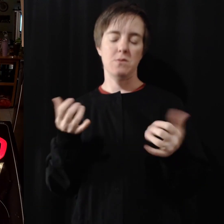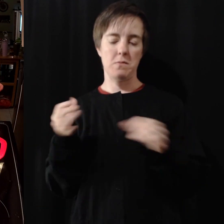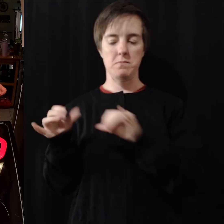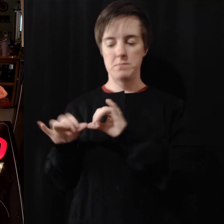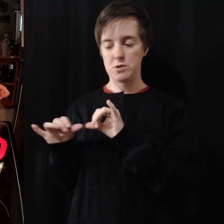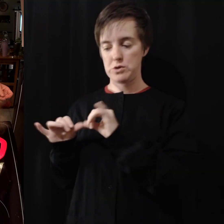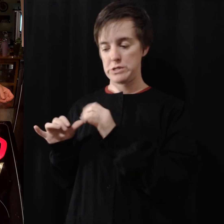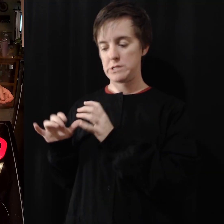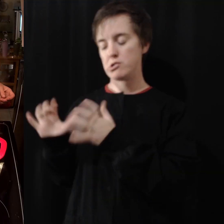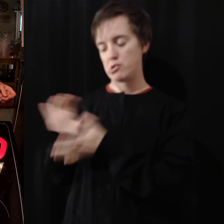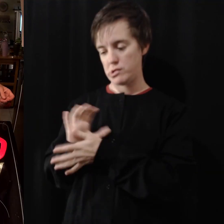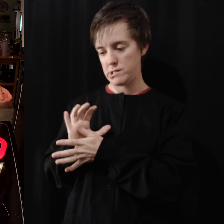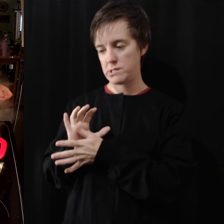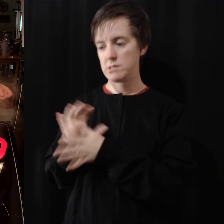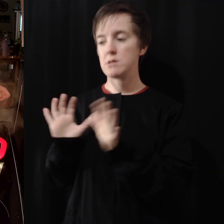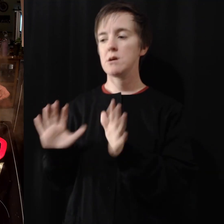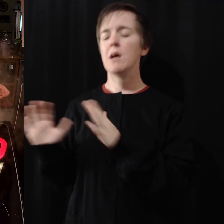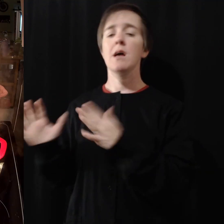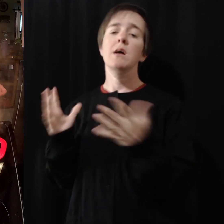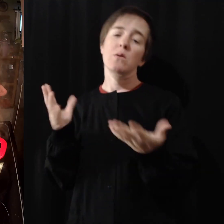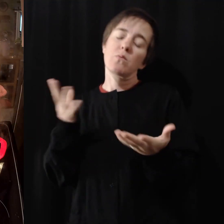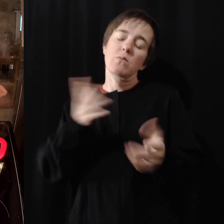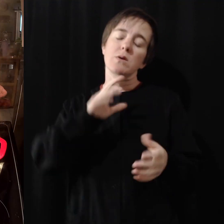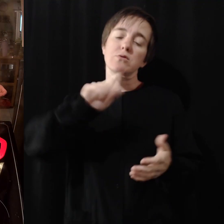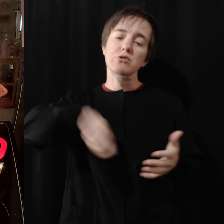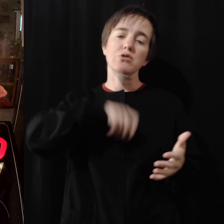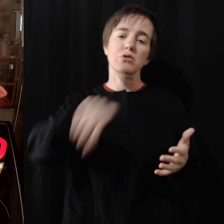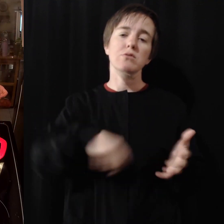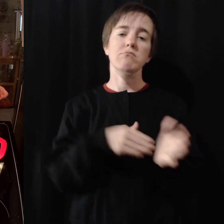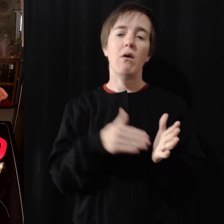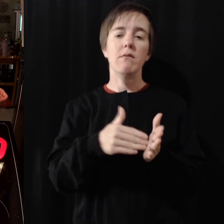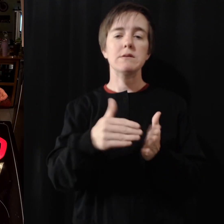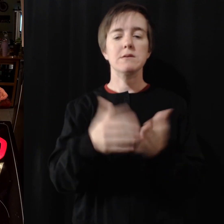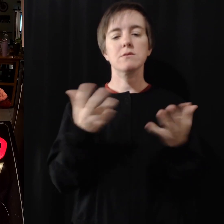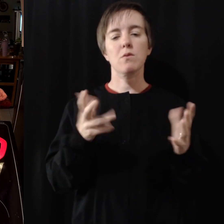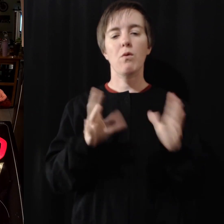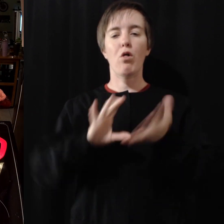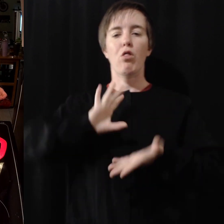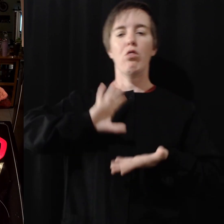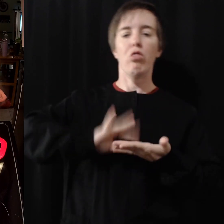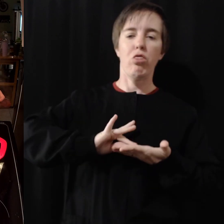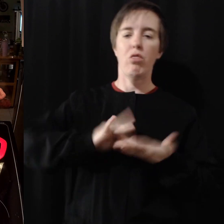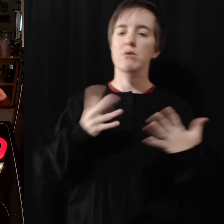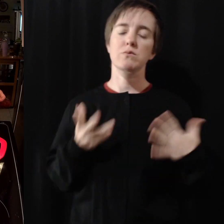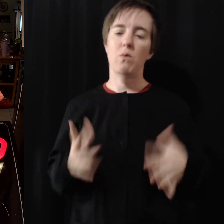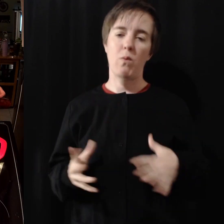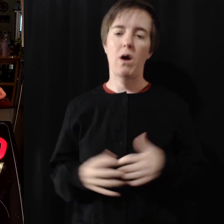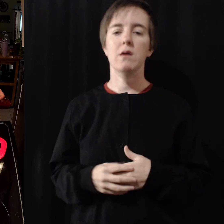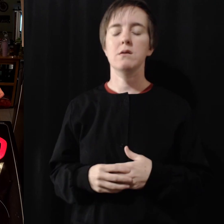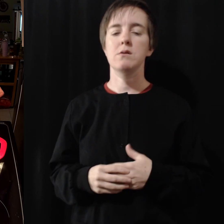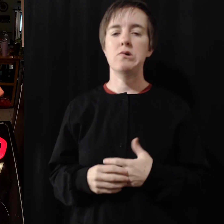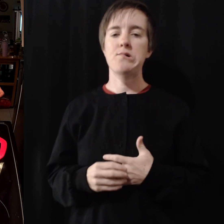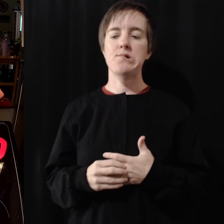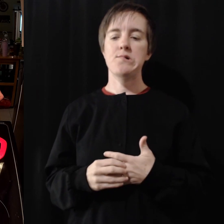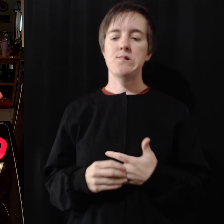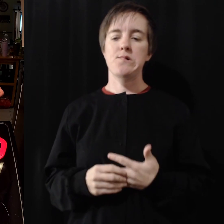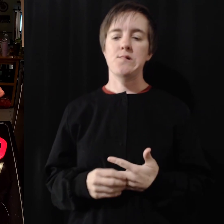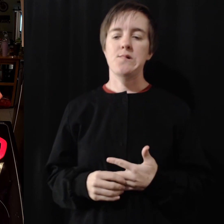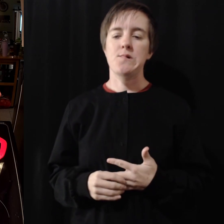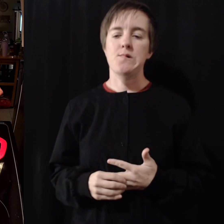measured out the cheese. And you do want to stir this pretty often because you just, don't want to stick to the bottom.